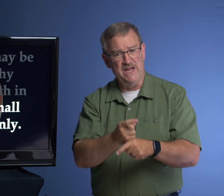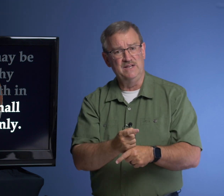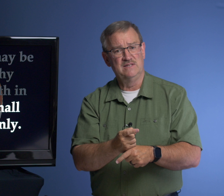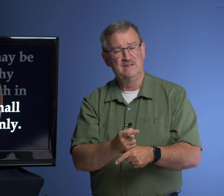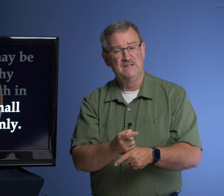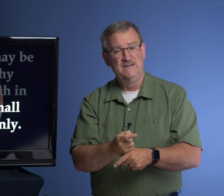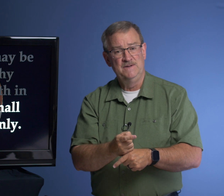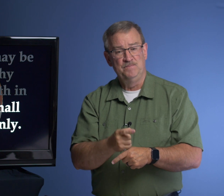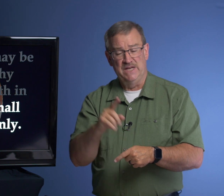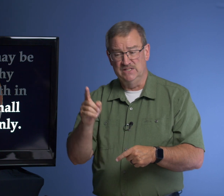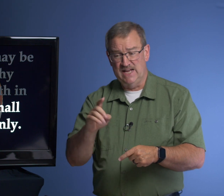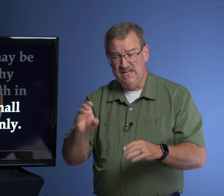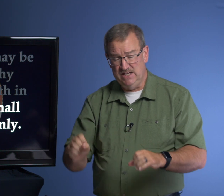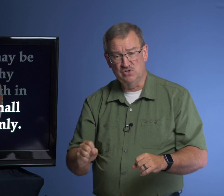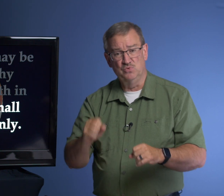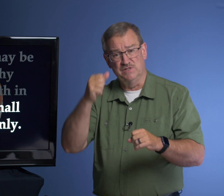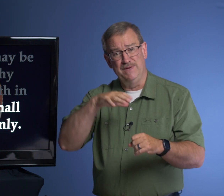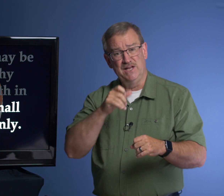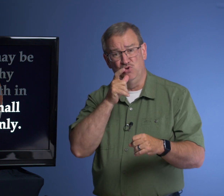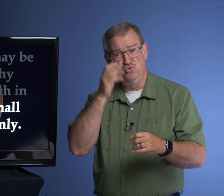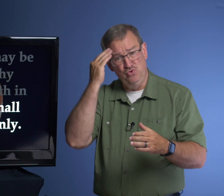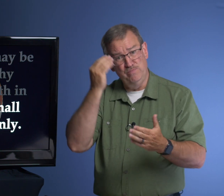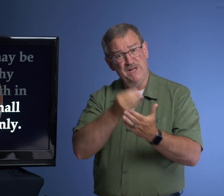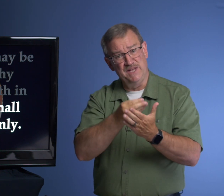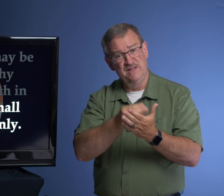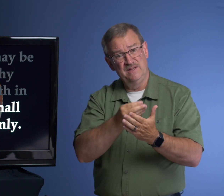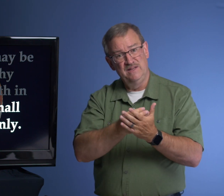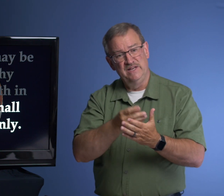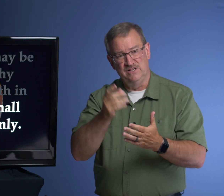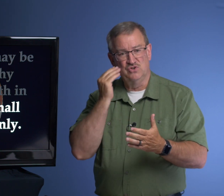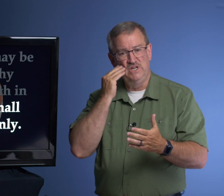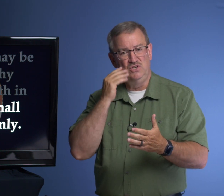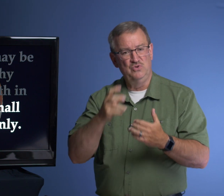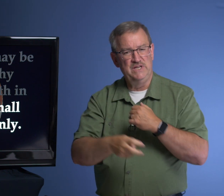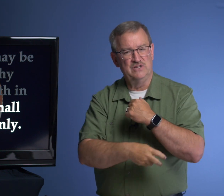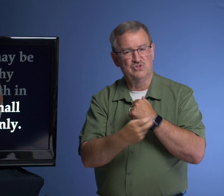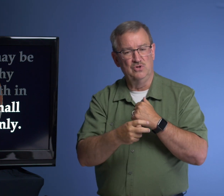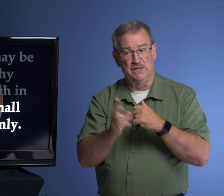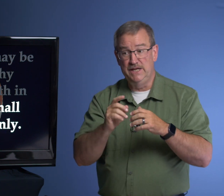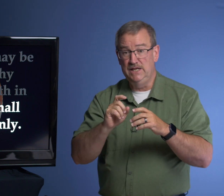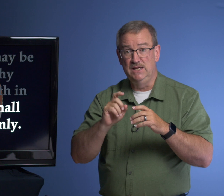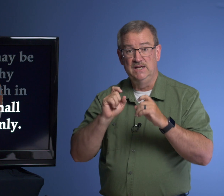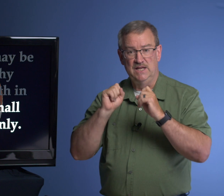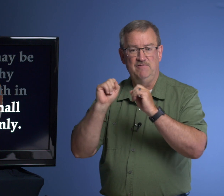right. And Zacchaeus was a man who knew money, and so he knew he had stolen. He gave